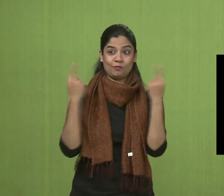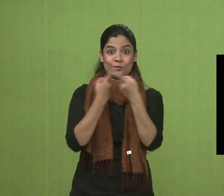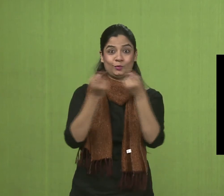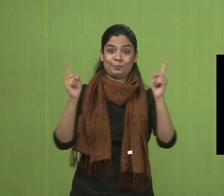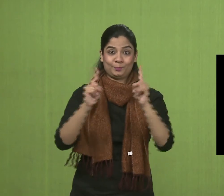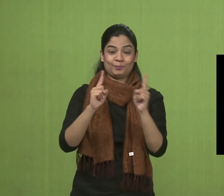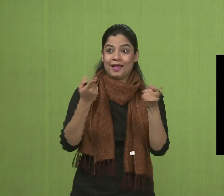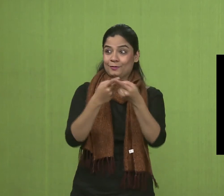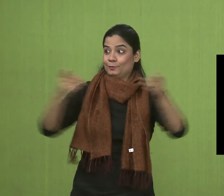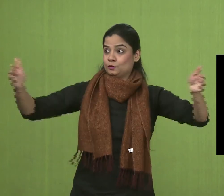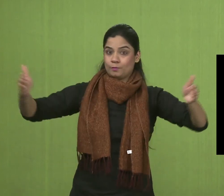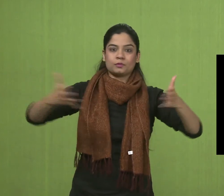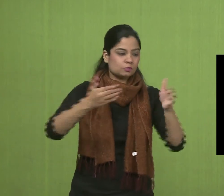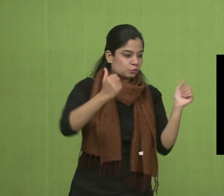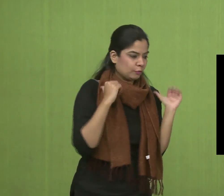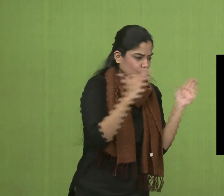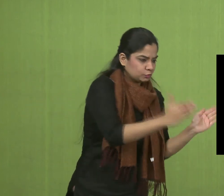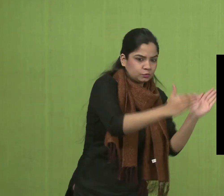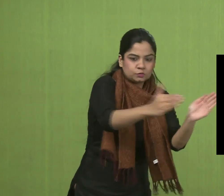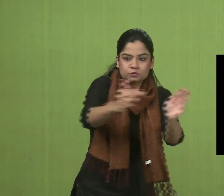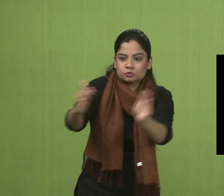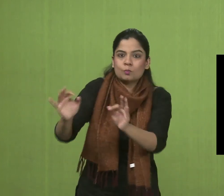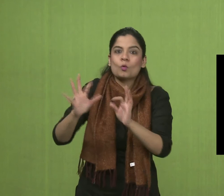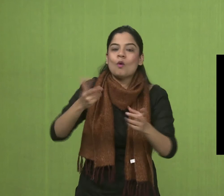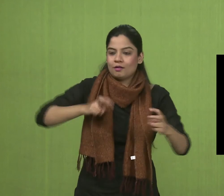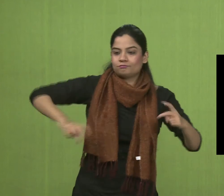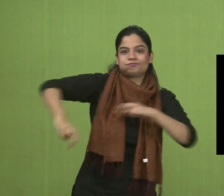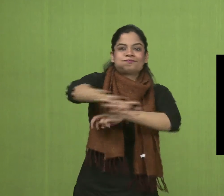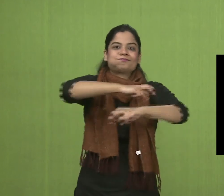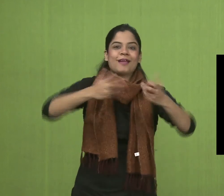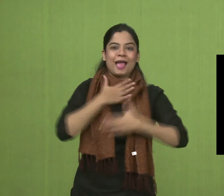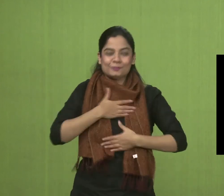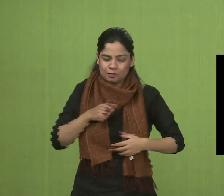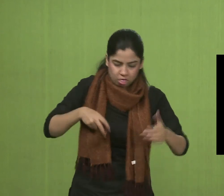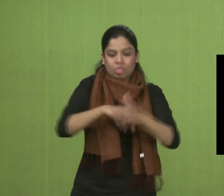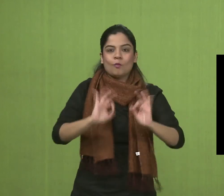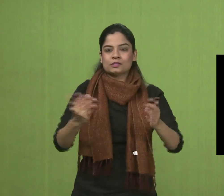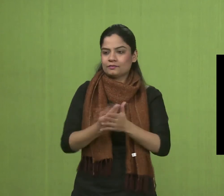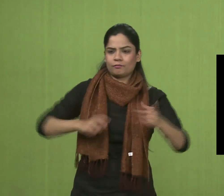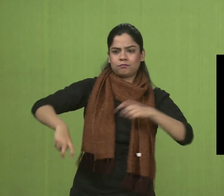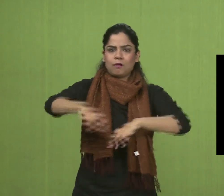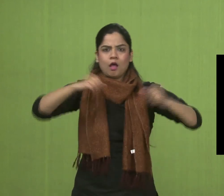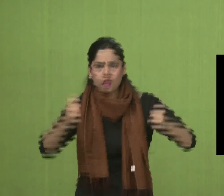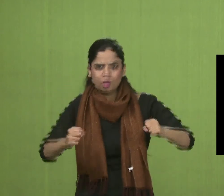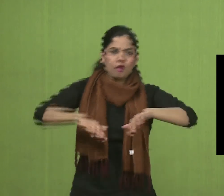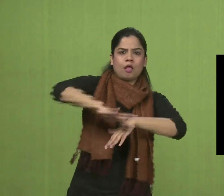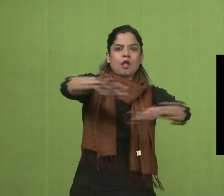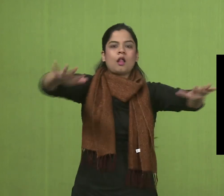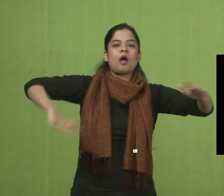arrangement of equipment, furniture, fixtures, etc., and the other things should be clear, and it should not hinder your movement. It's easy,